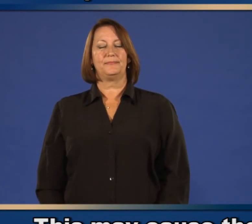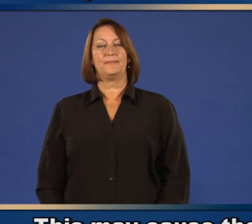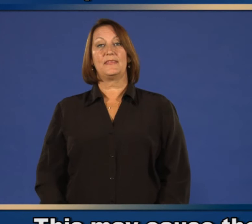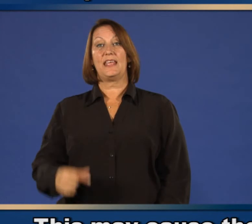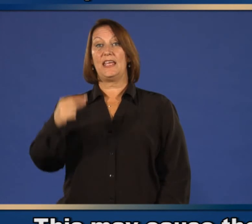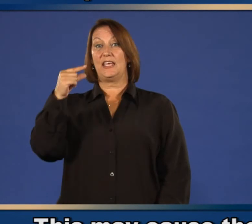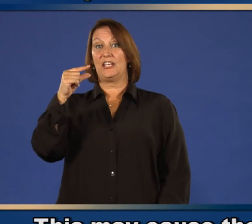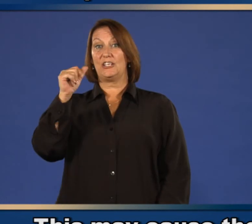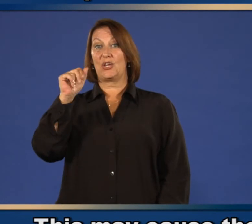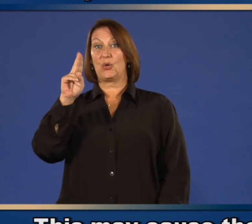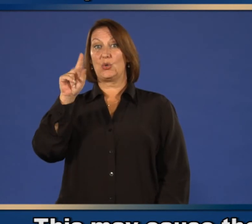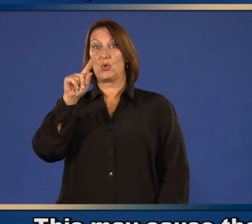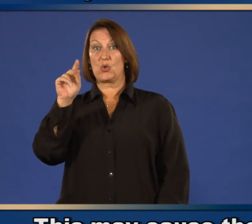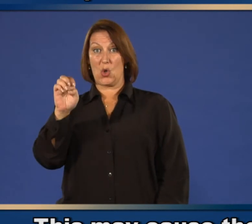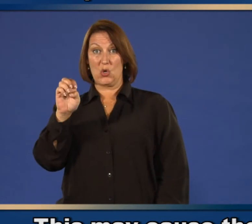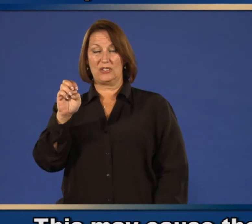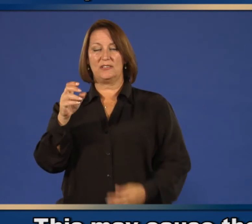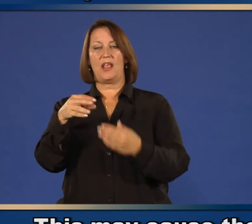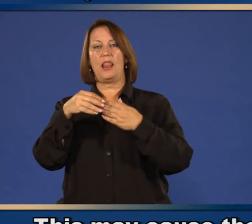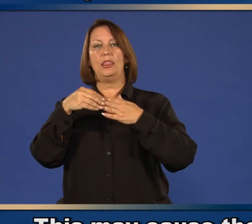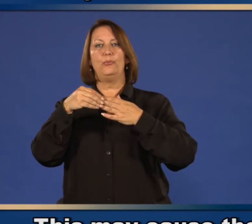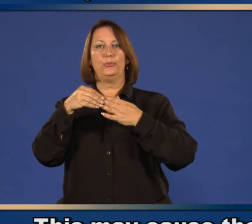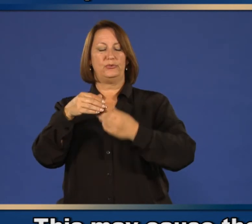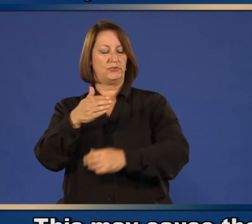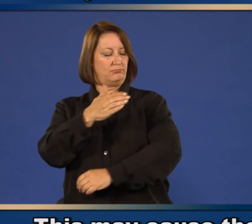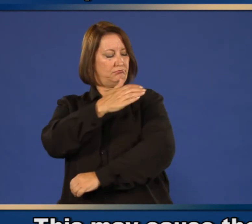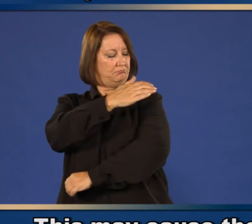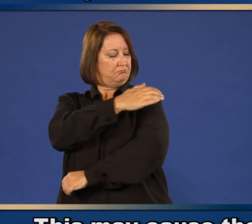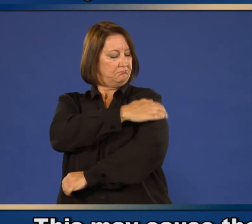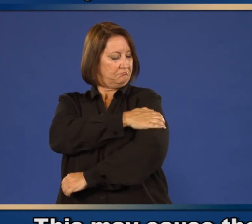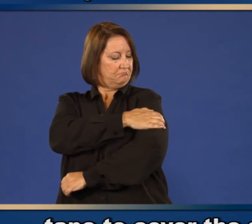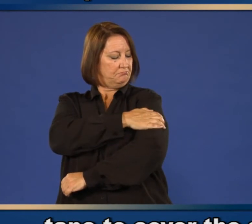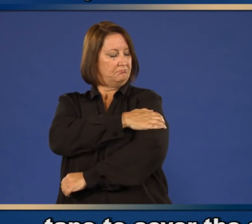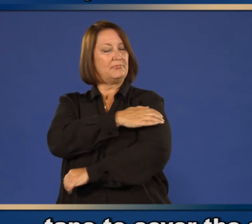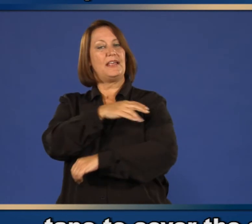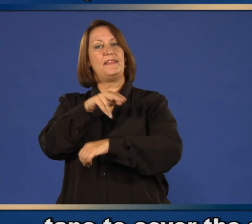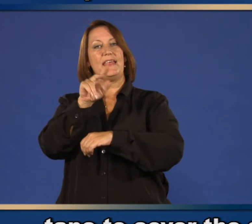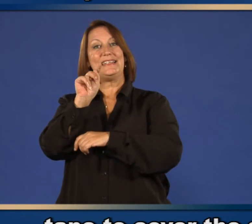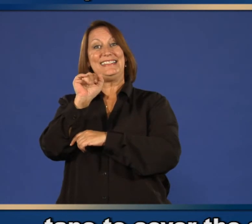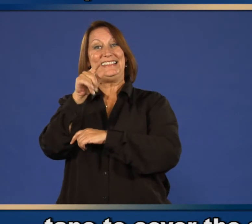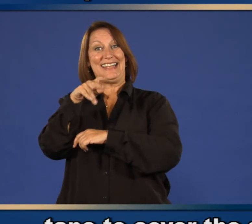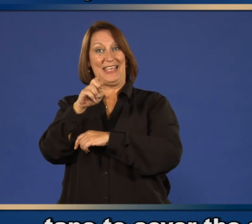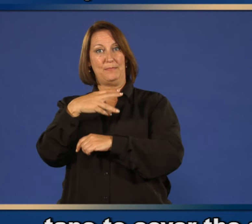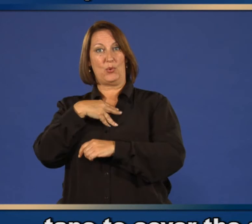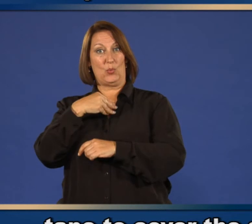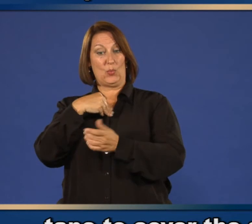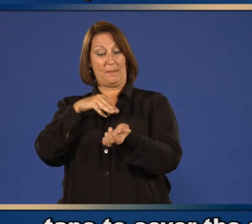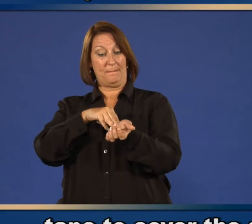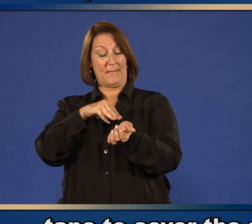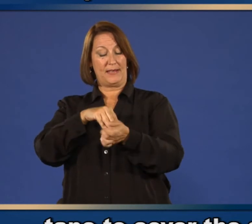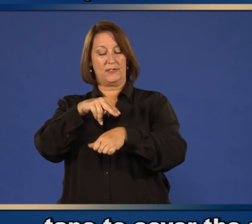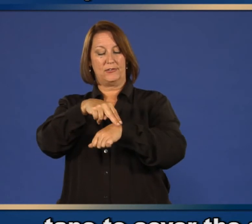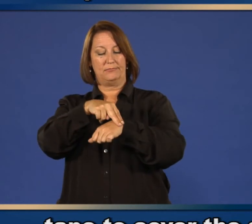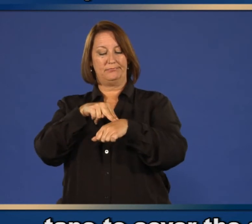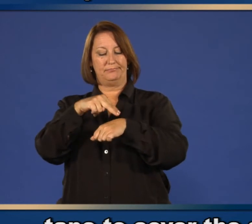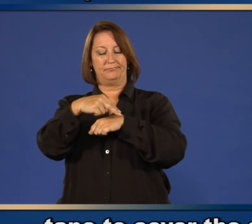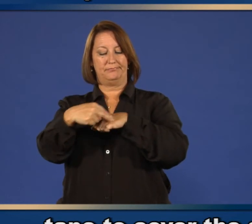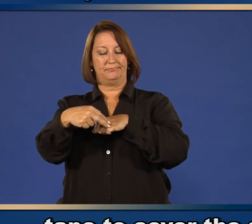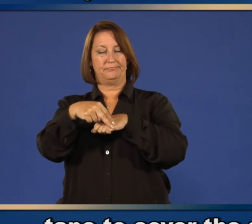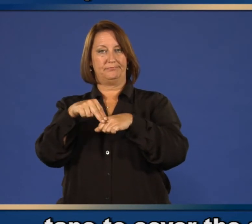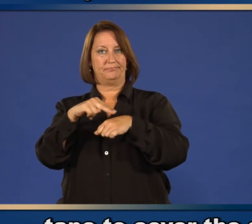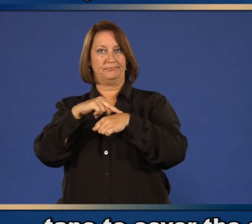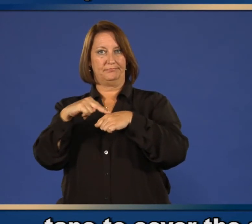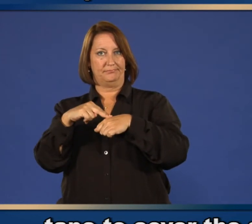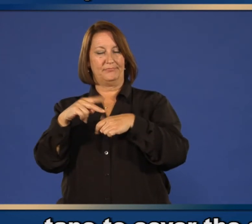Use loose gauze secured with first aid adhesive tape to cover the site, and then cover this